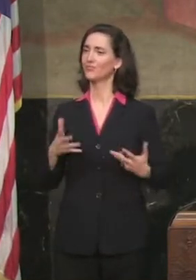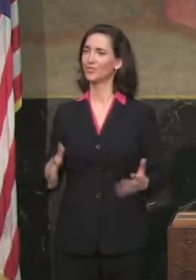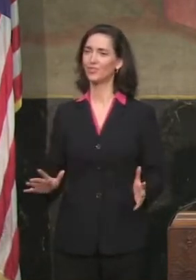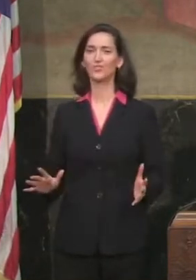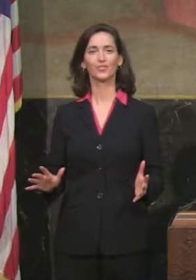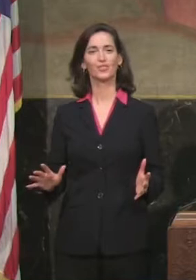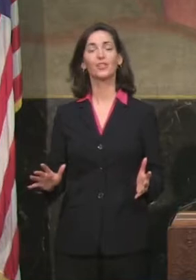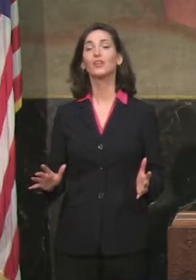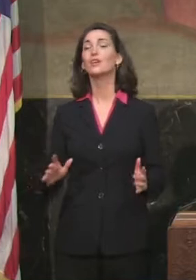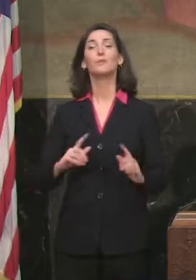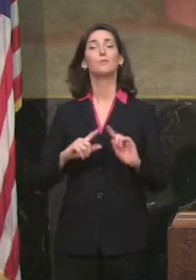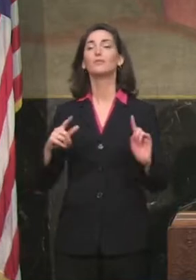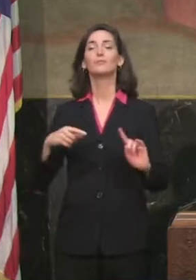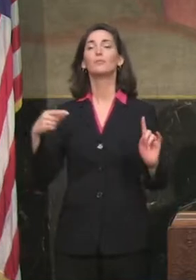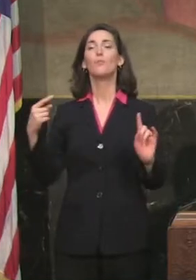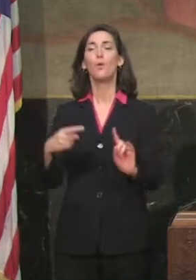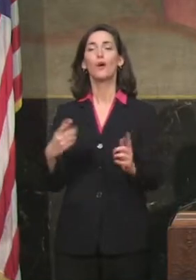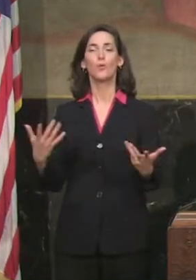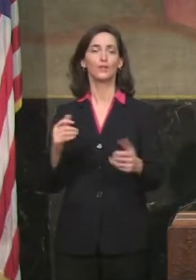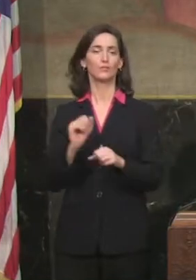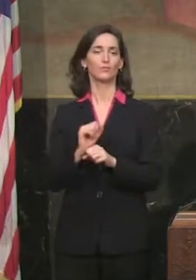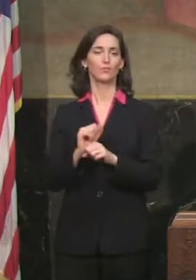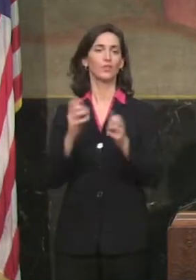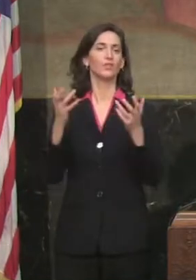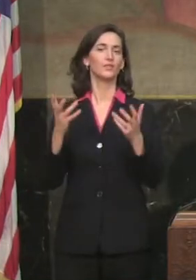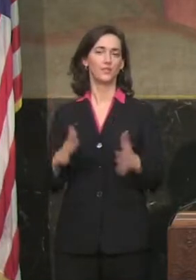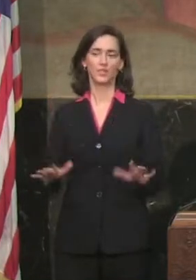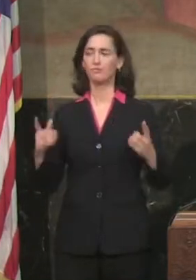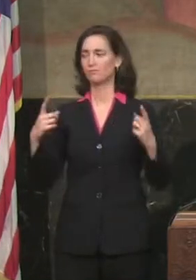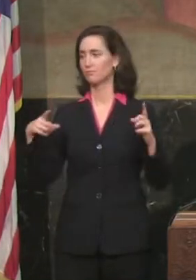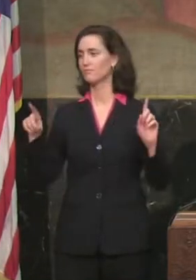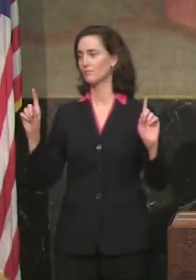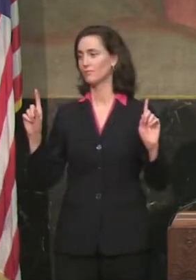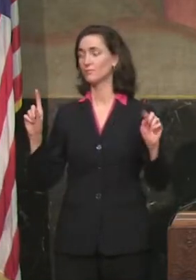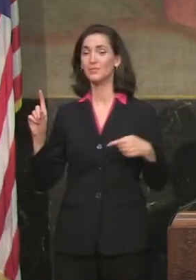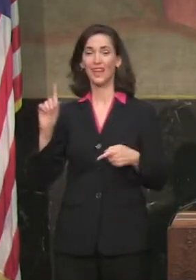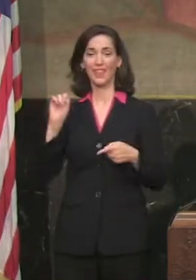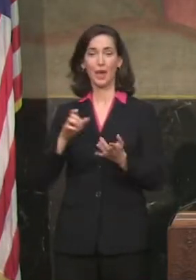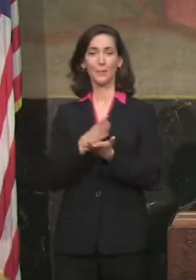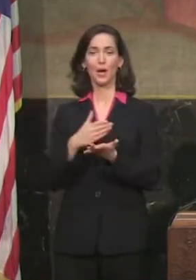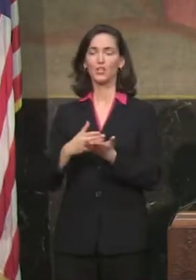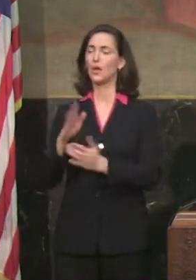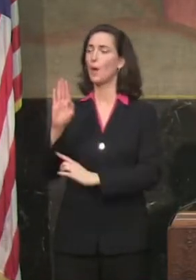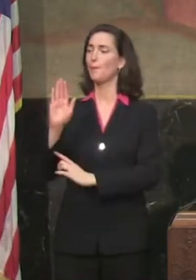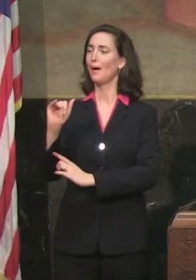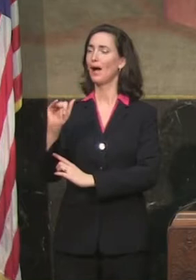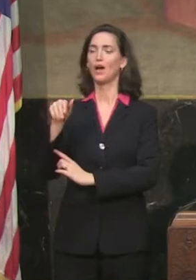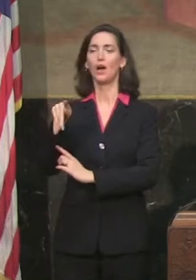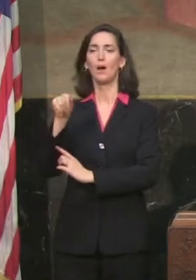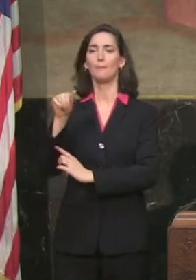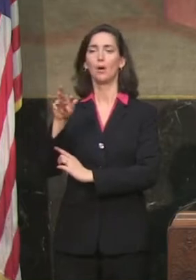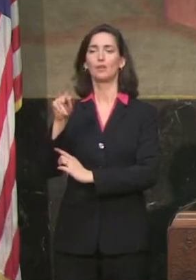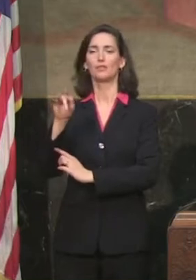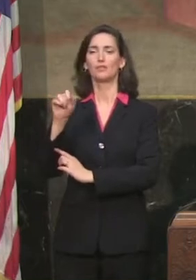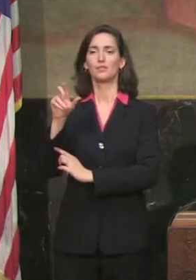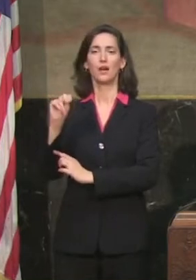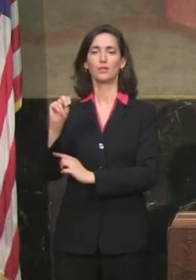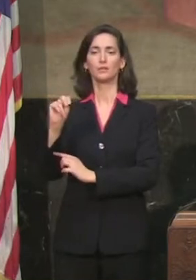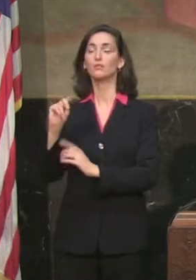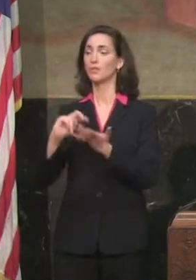But in the end, we got the job done. And this is a bipartisan budget in every sense of that